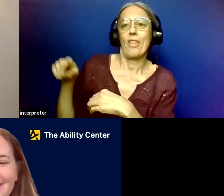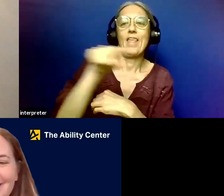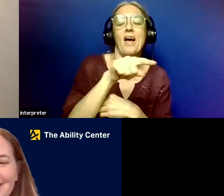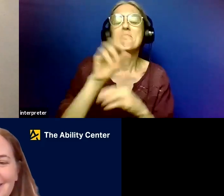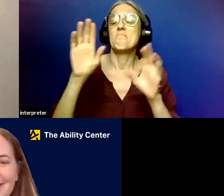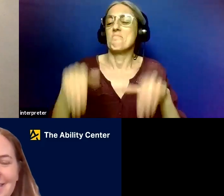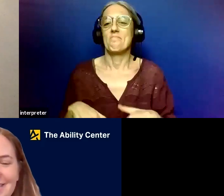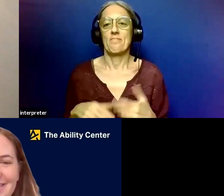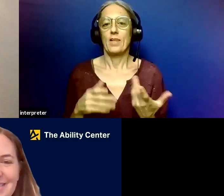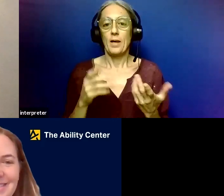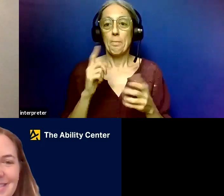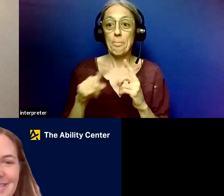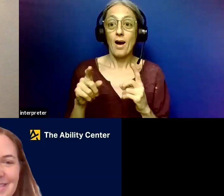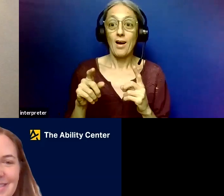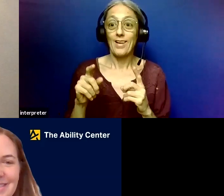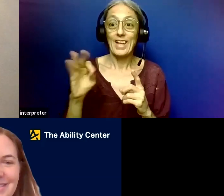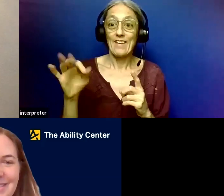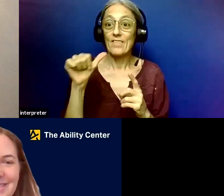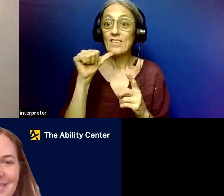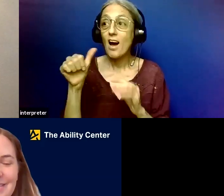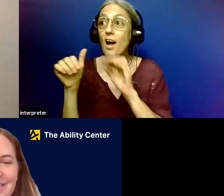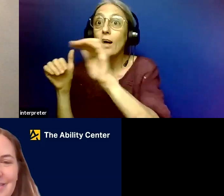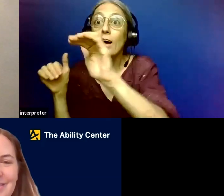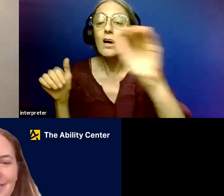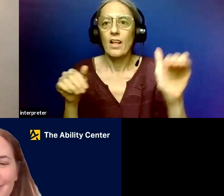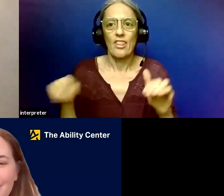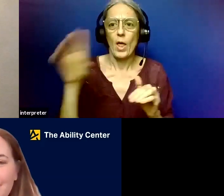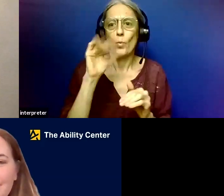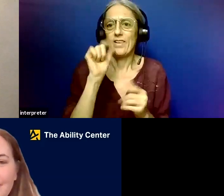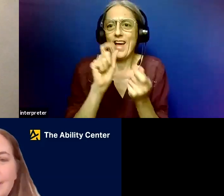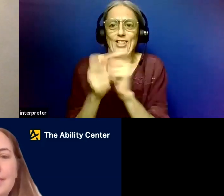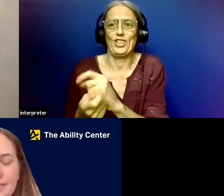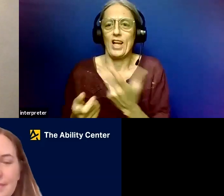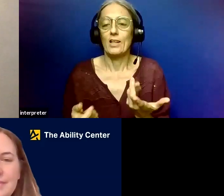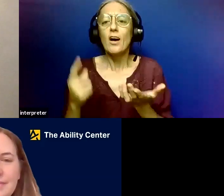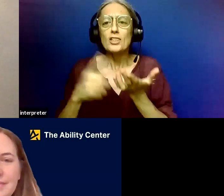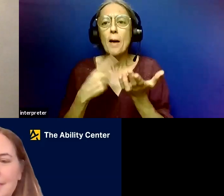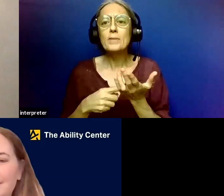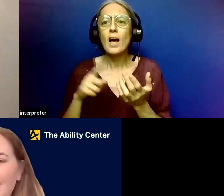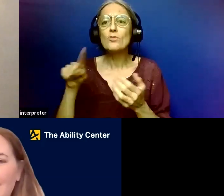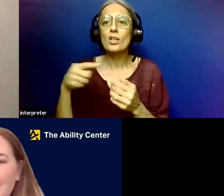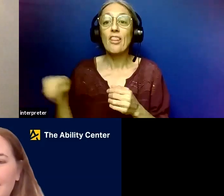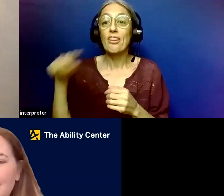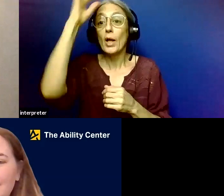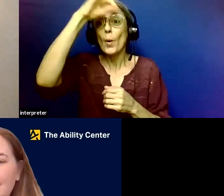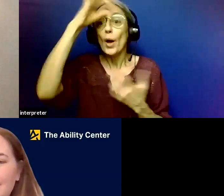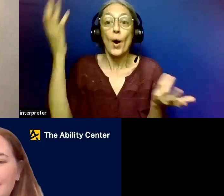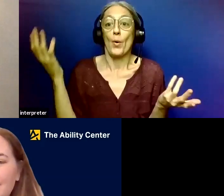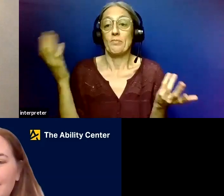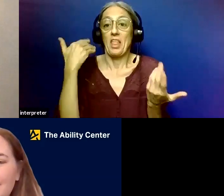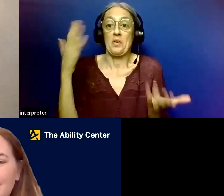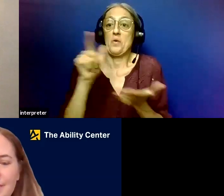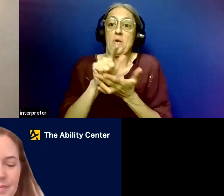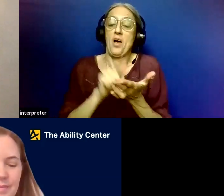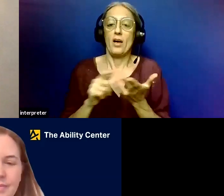I just think they won't change if they don't know. And a lot of times it's just ignorance of the law. Mhm. A lot of people will call my office with